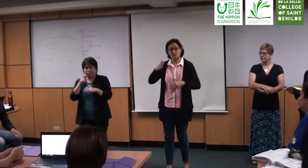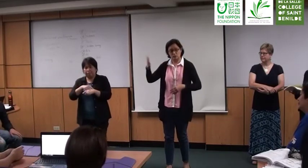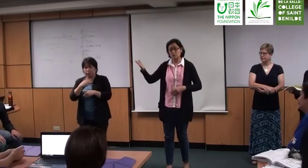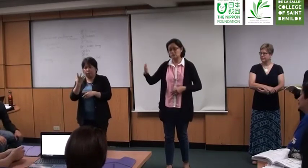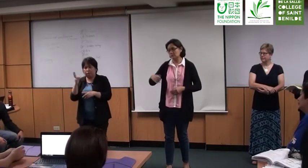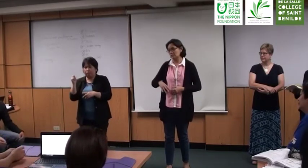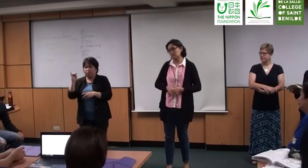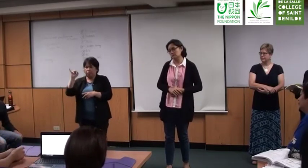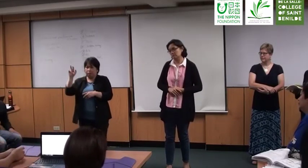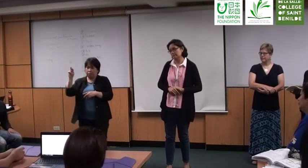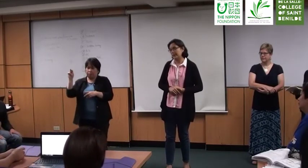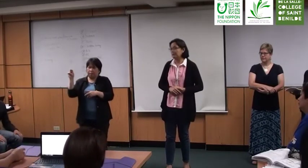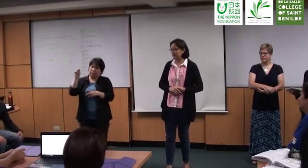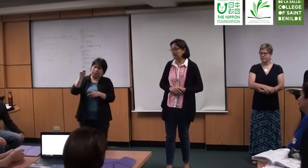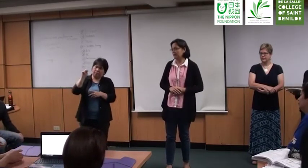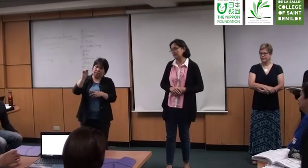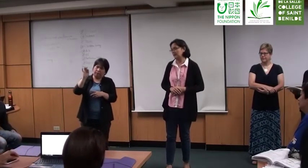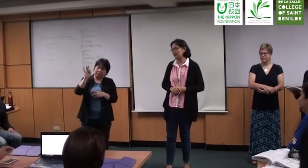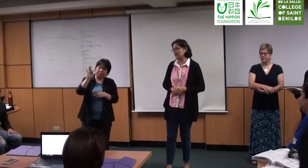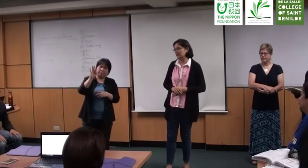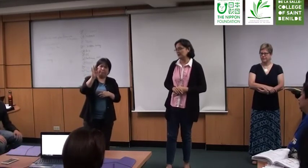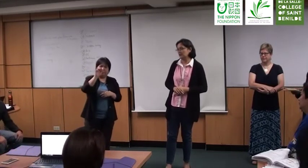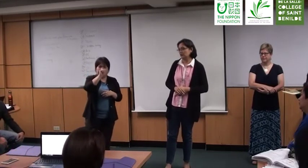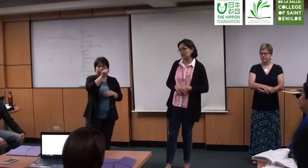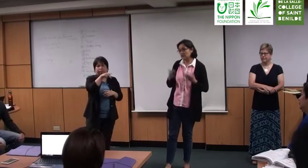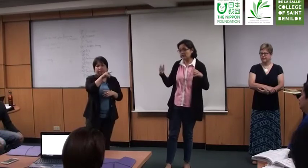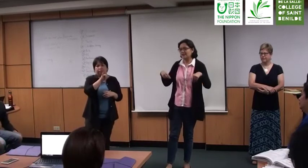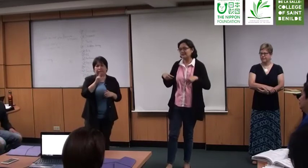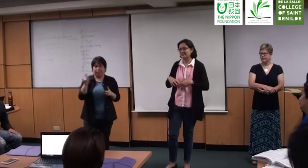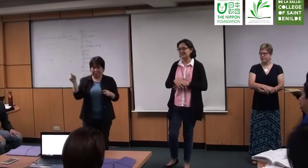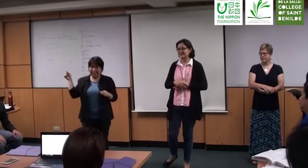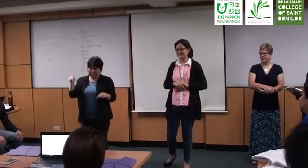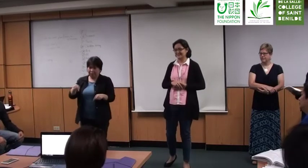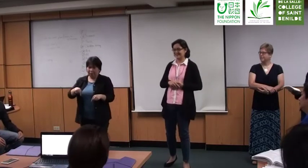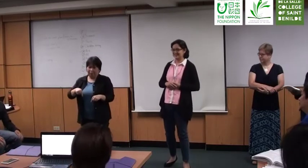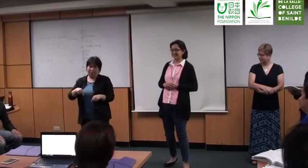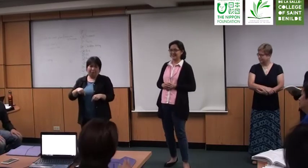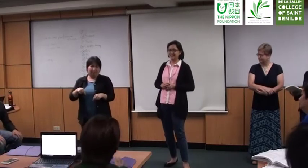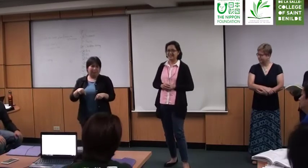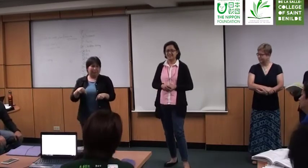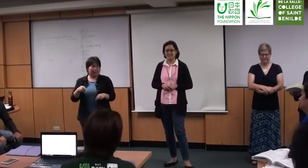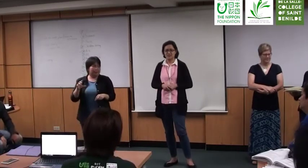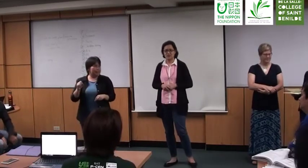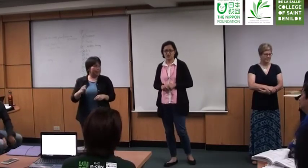January. Dito rin naman.